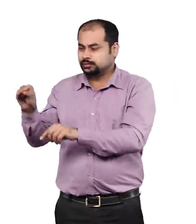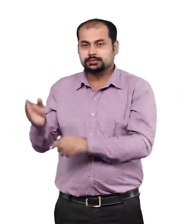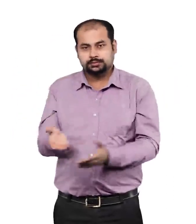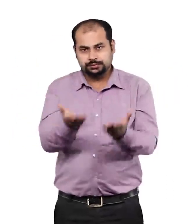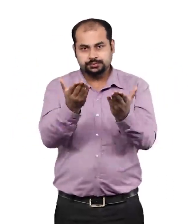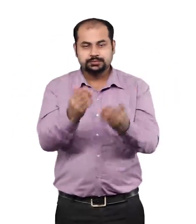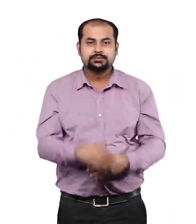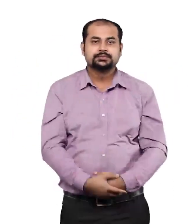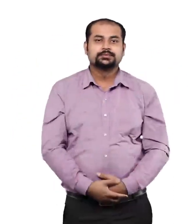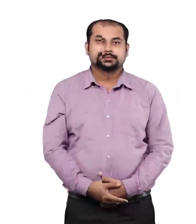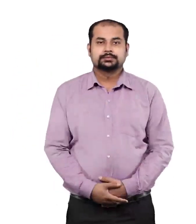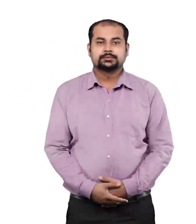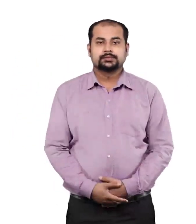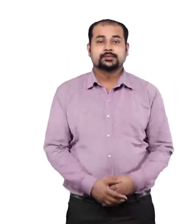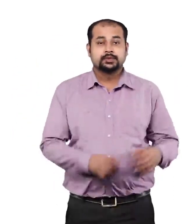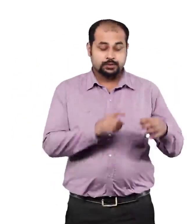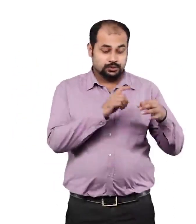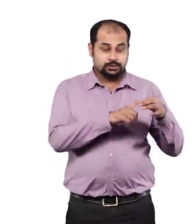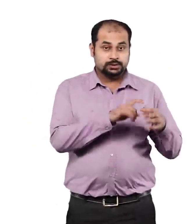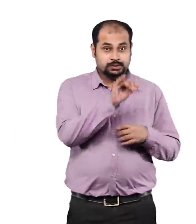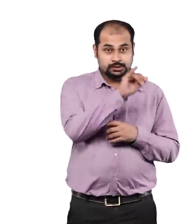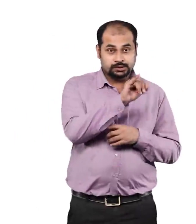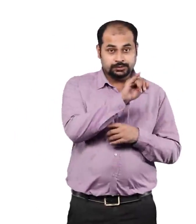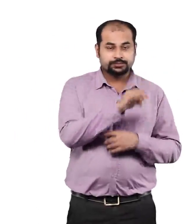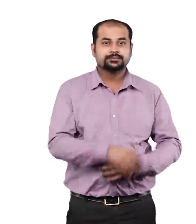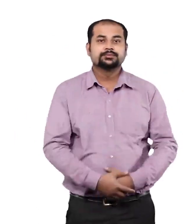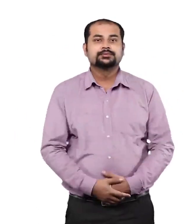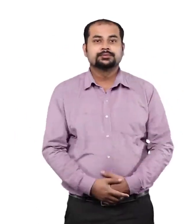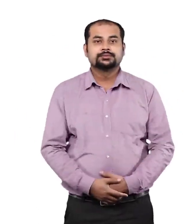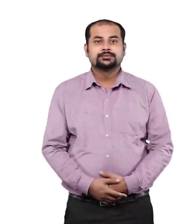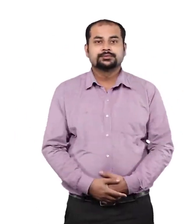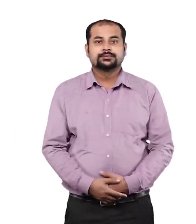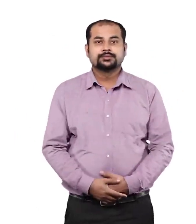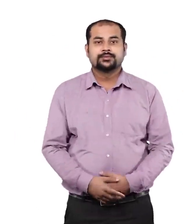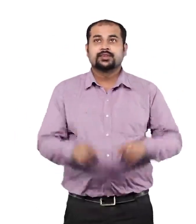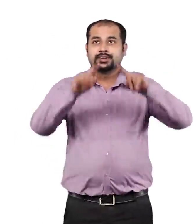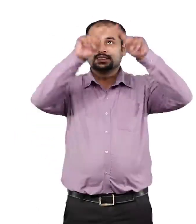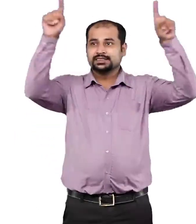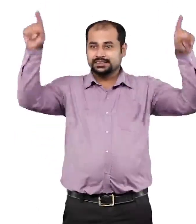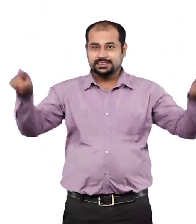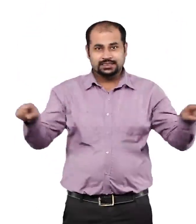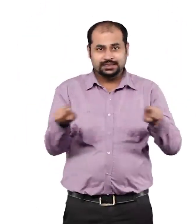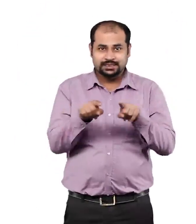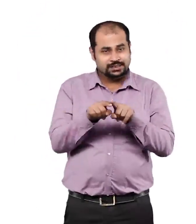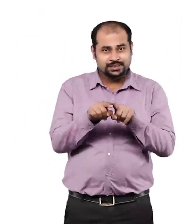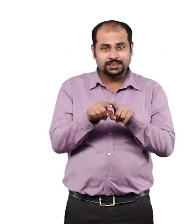Question 6. Draw yourself anywhere